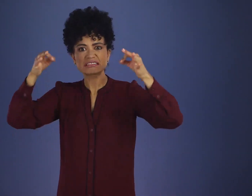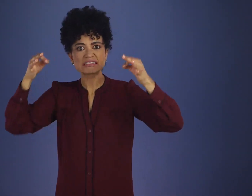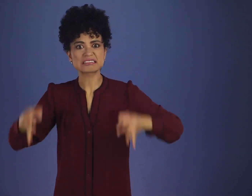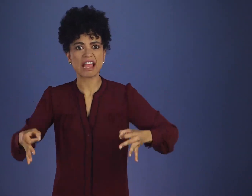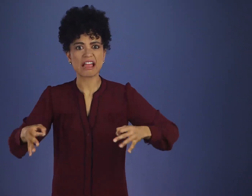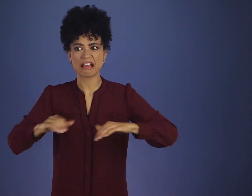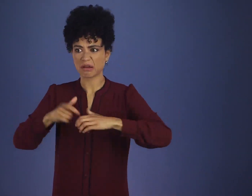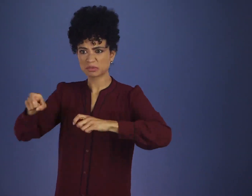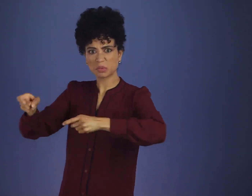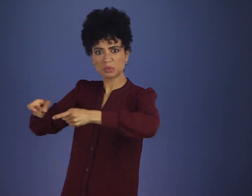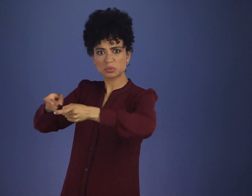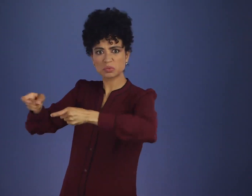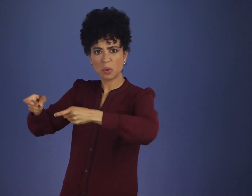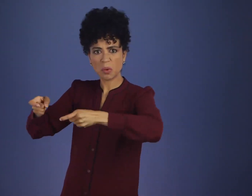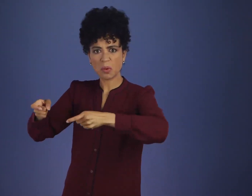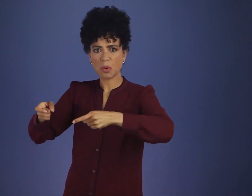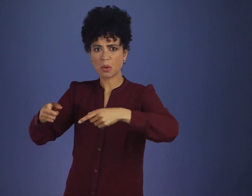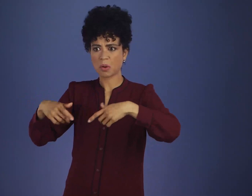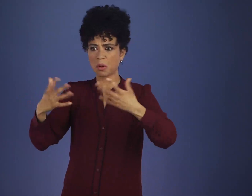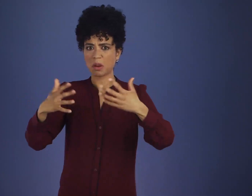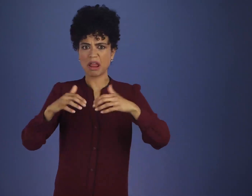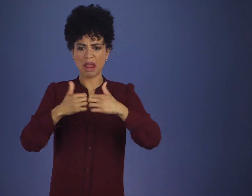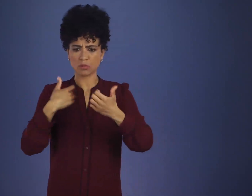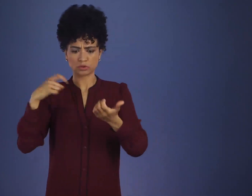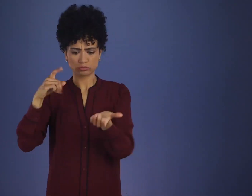of nature and toil shall be divided among them.